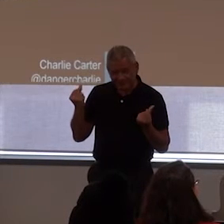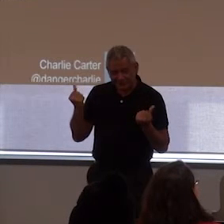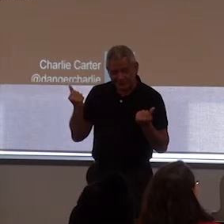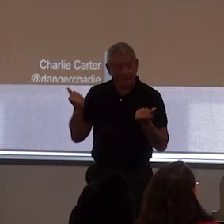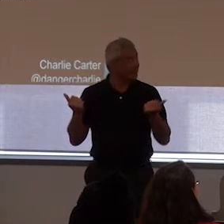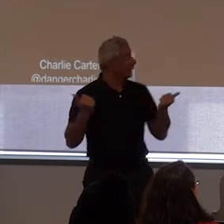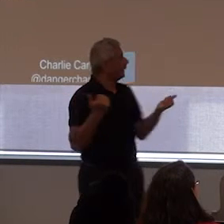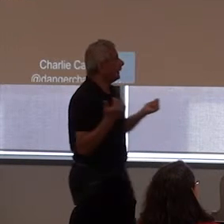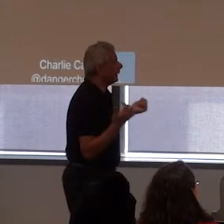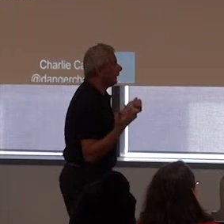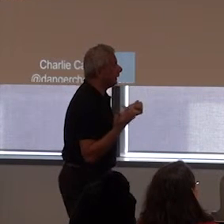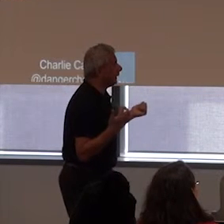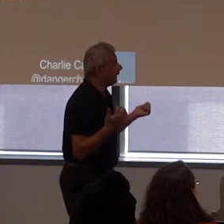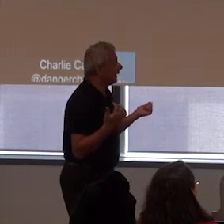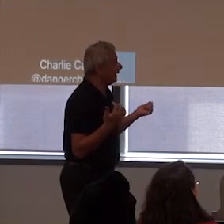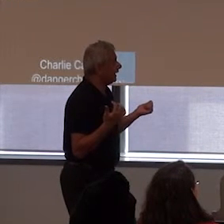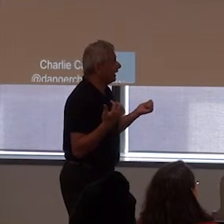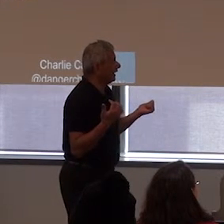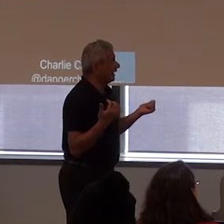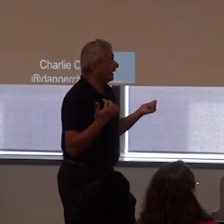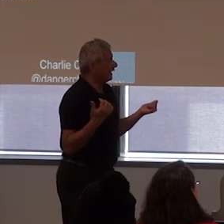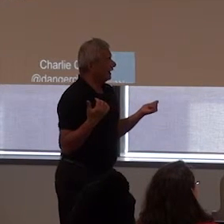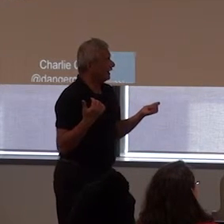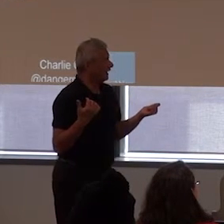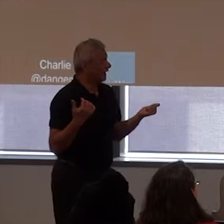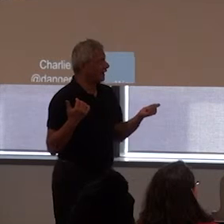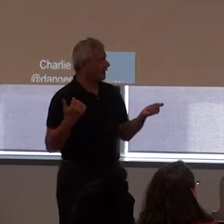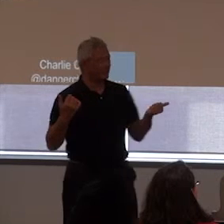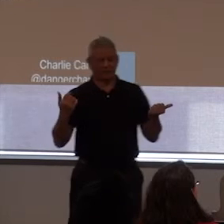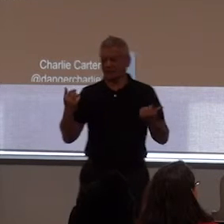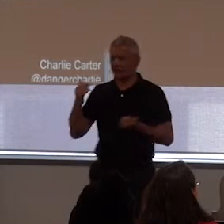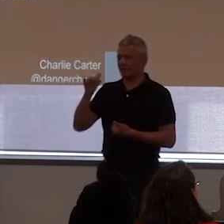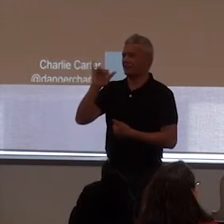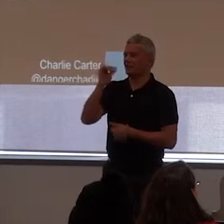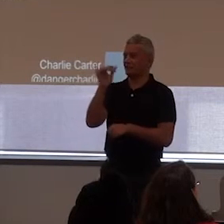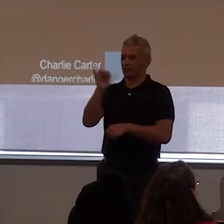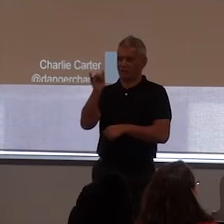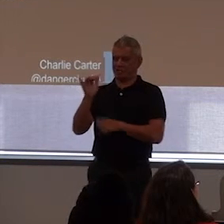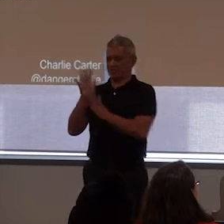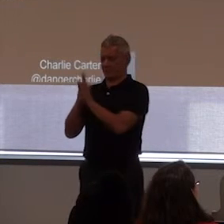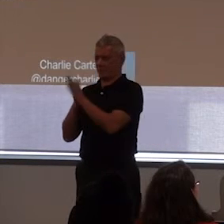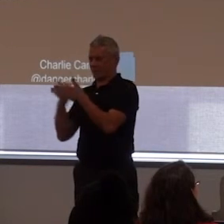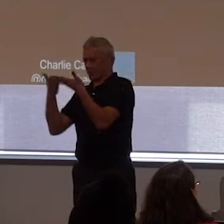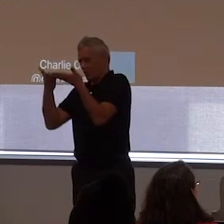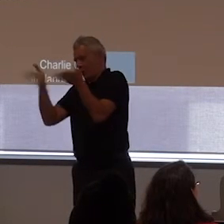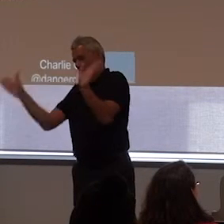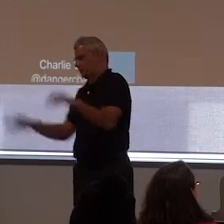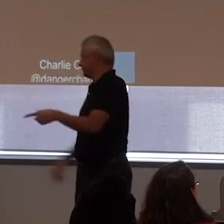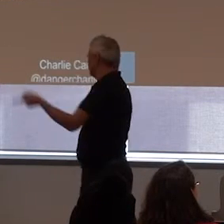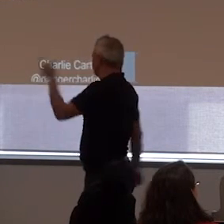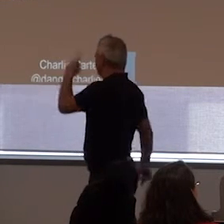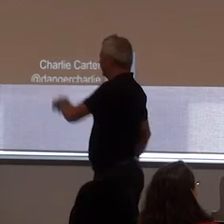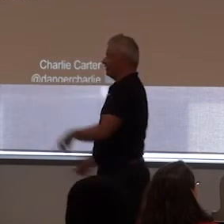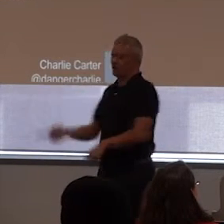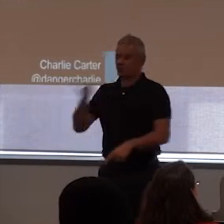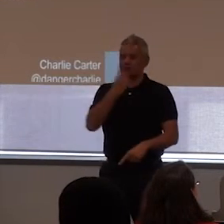I'm trying to explain it. The door is locked, and if it's green, it's open, it's red, it's locked. But how would someone who requires Braille to be reading it, how are they